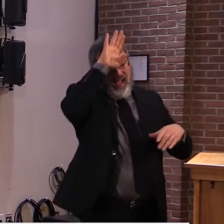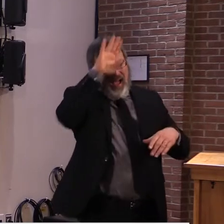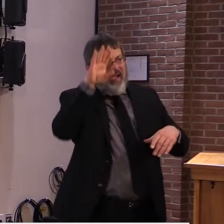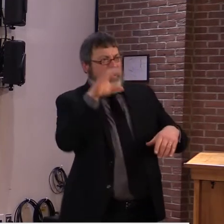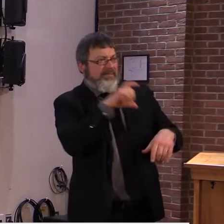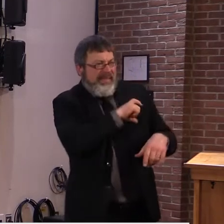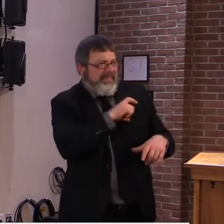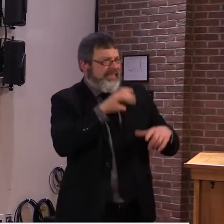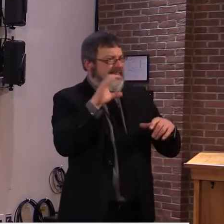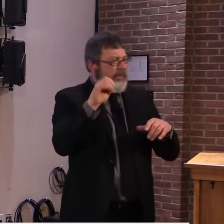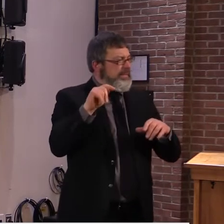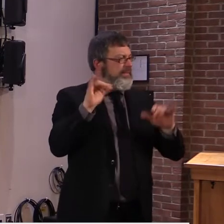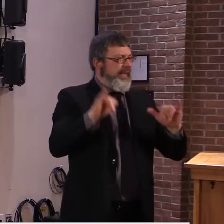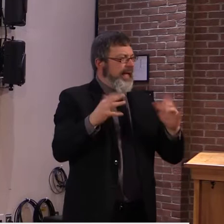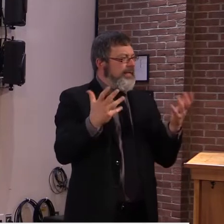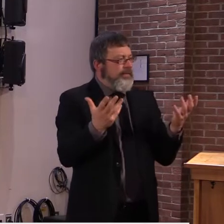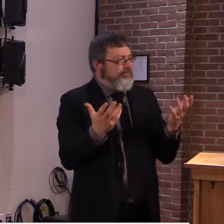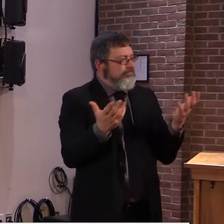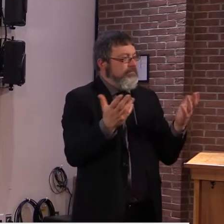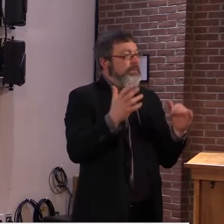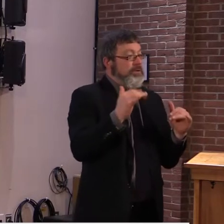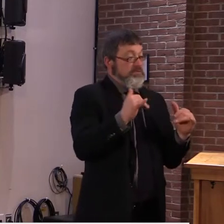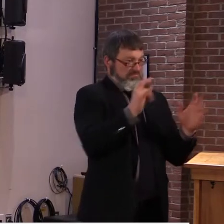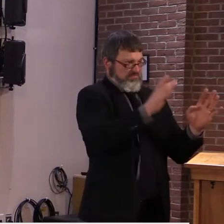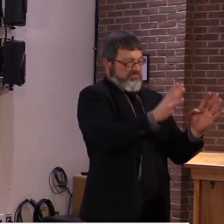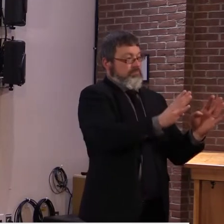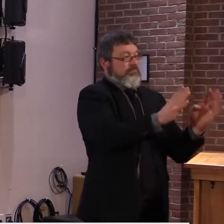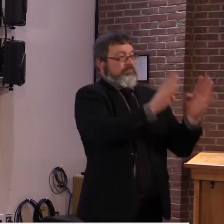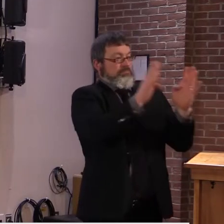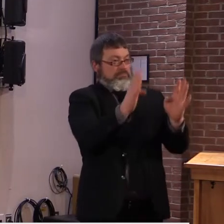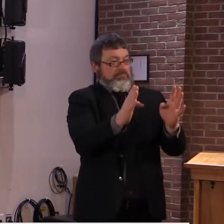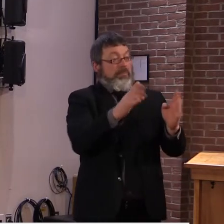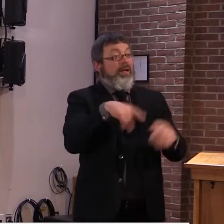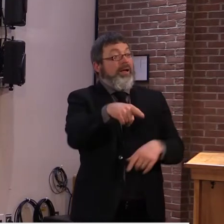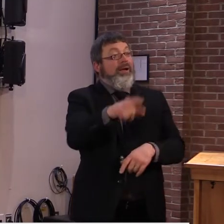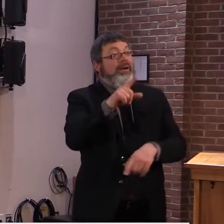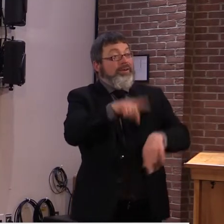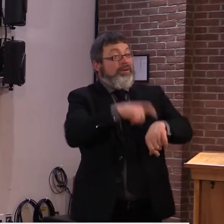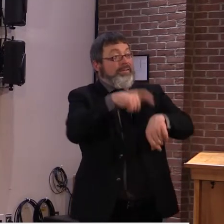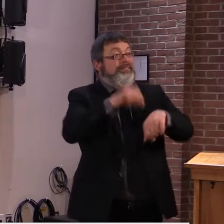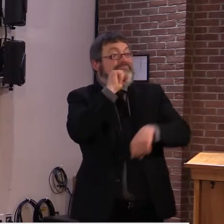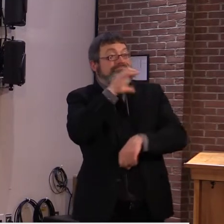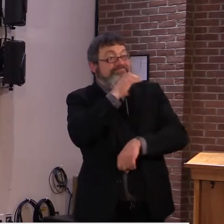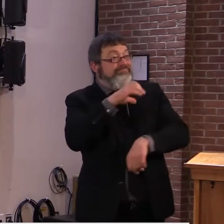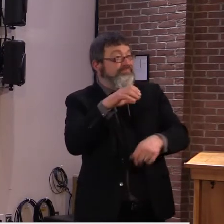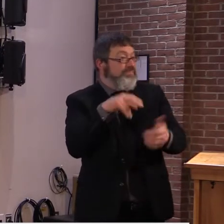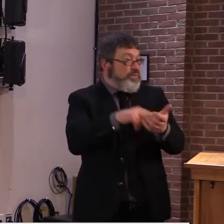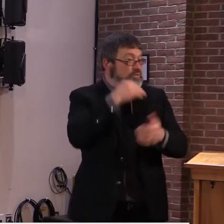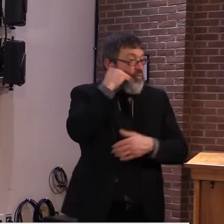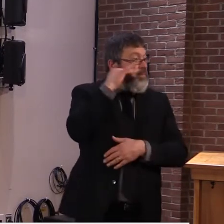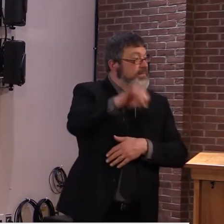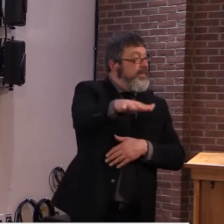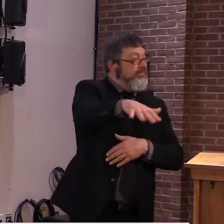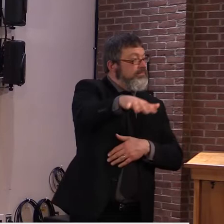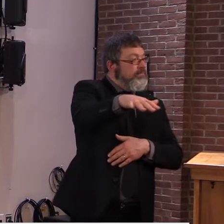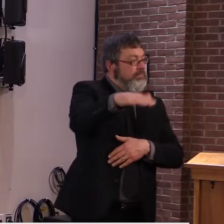The long-term care facilities are in the Federal Pharmacy Partnership Program, which also has